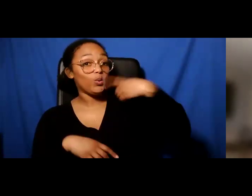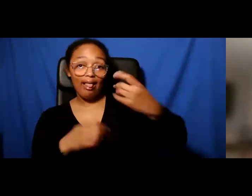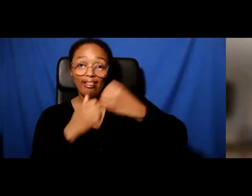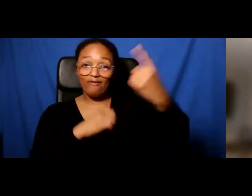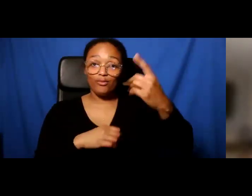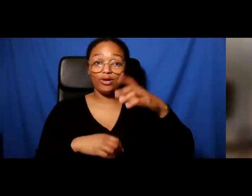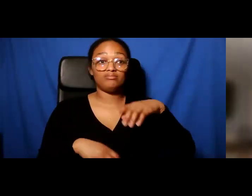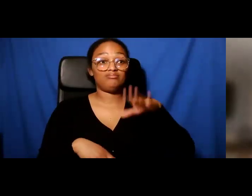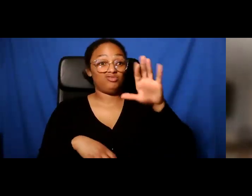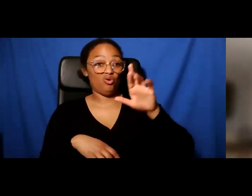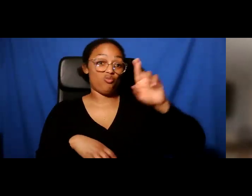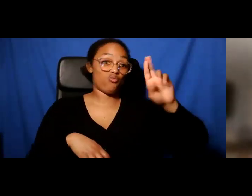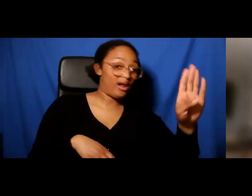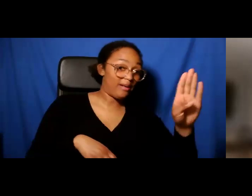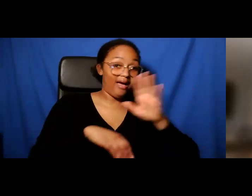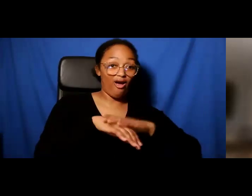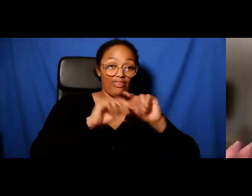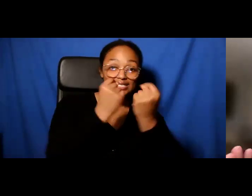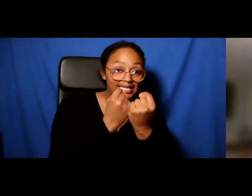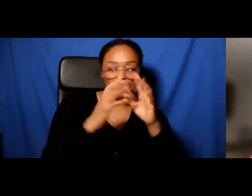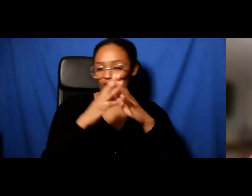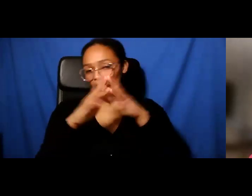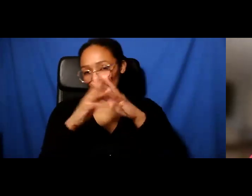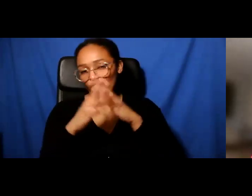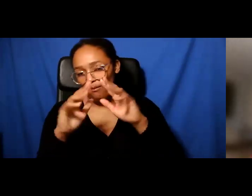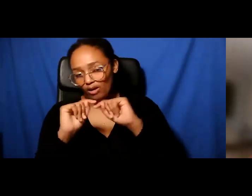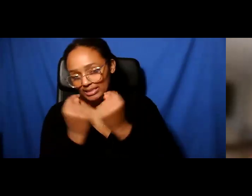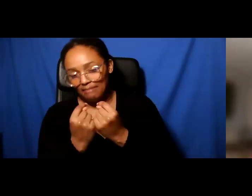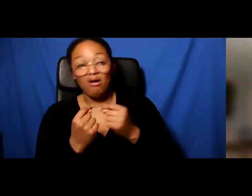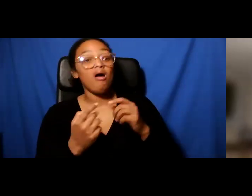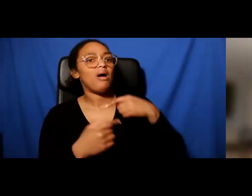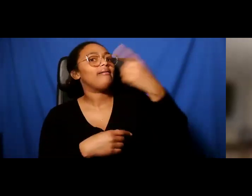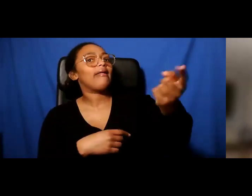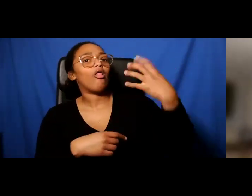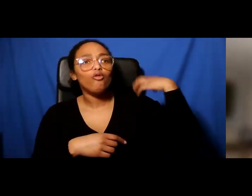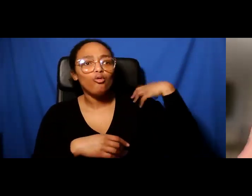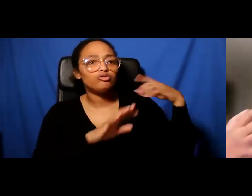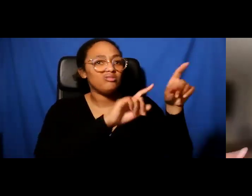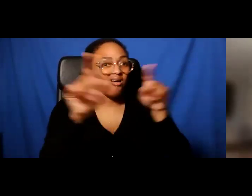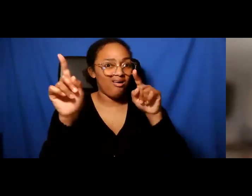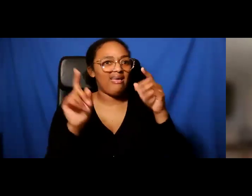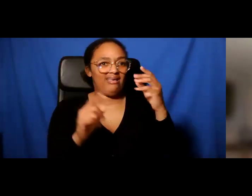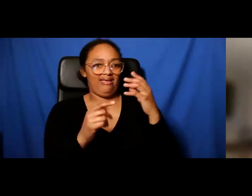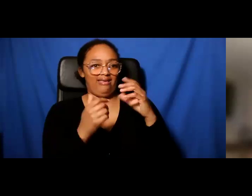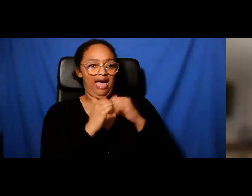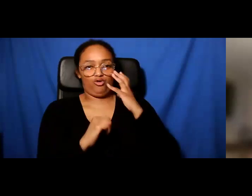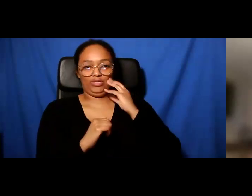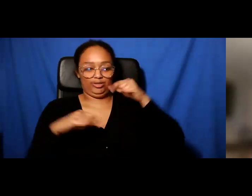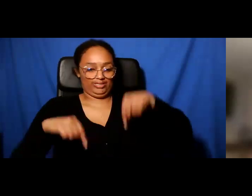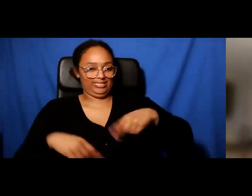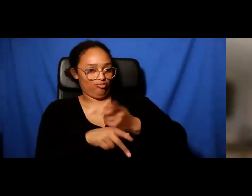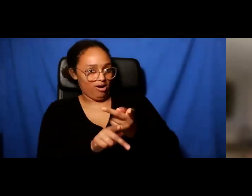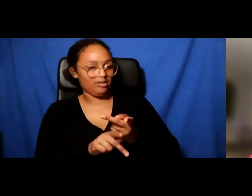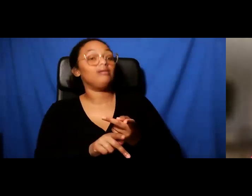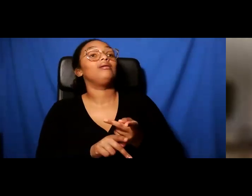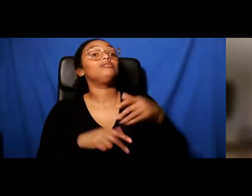your coaches, your linebackers about what you just experienced and how you're a believer. And the next thing you know, I have the whole team coming over